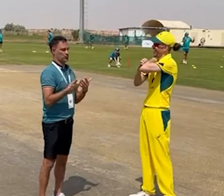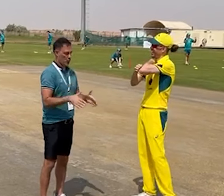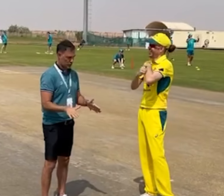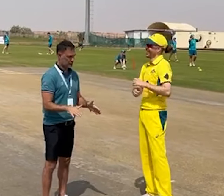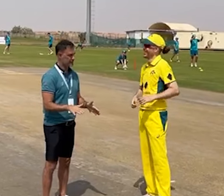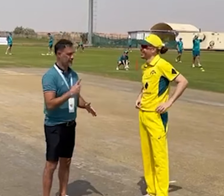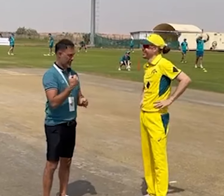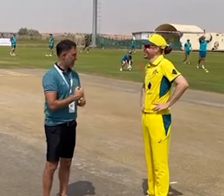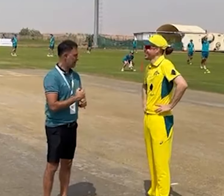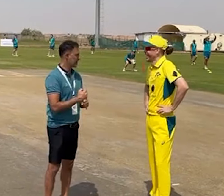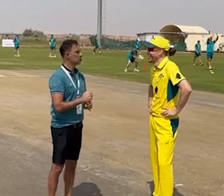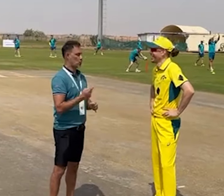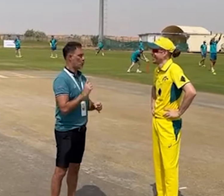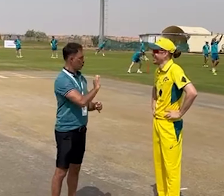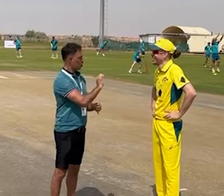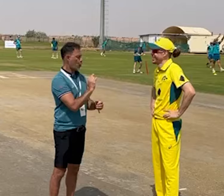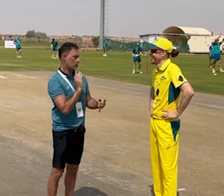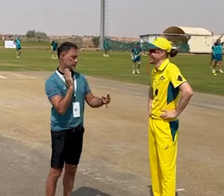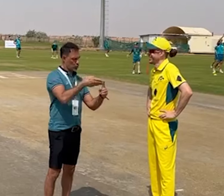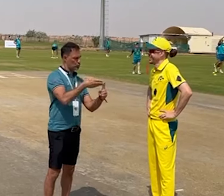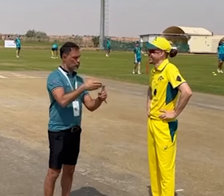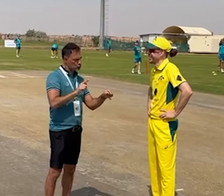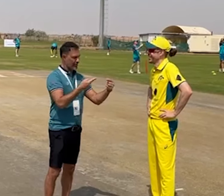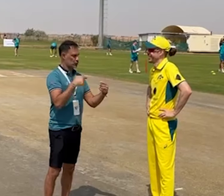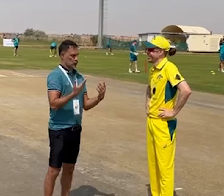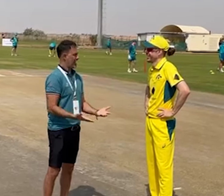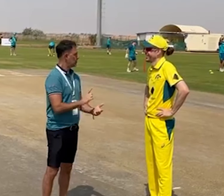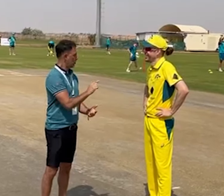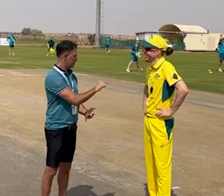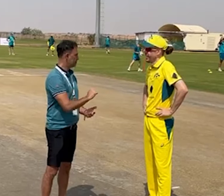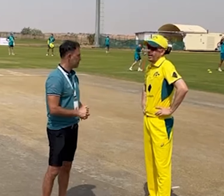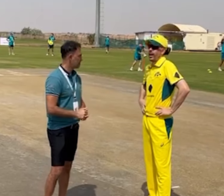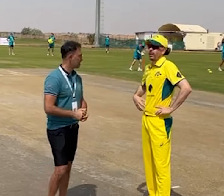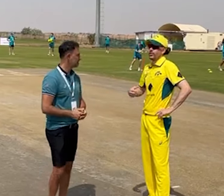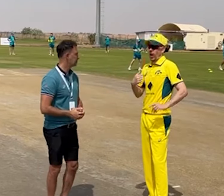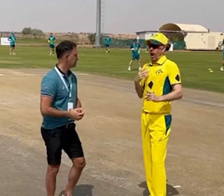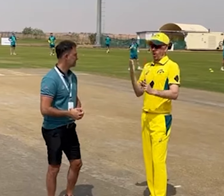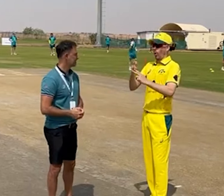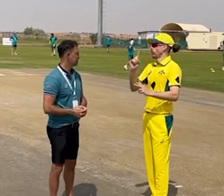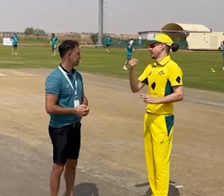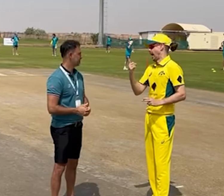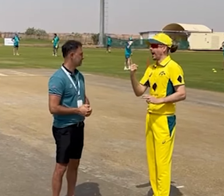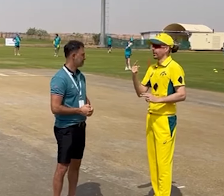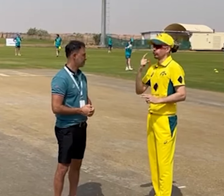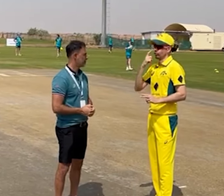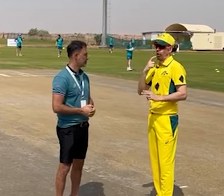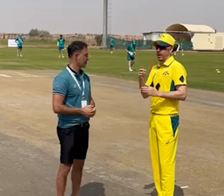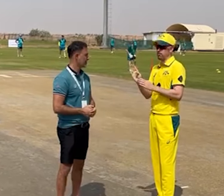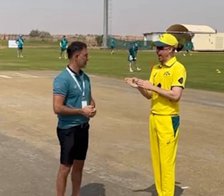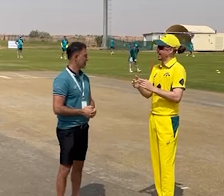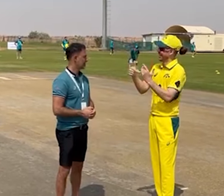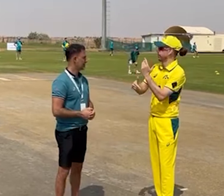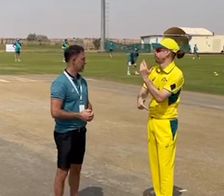Okay, about yesterday's match, in the first game, so what's your goal for today's match today?